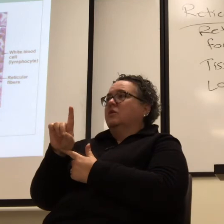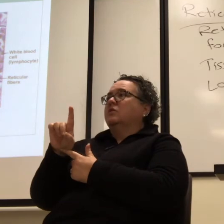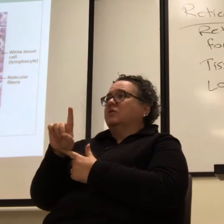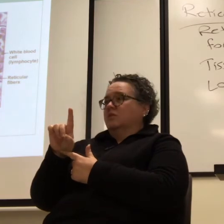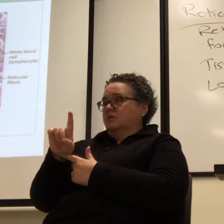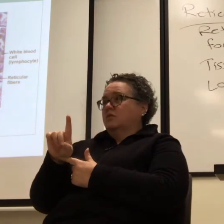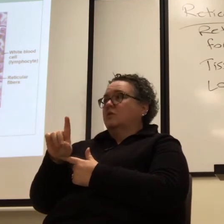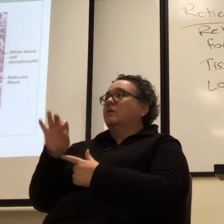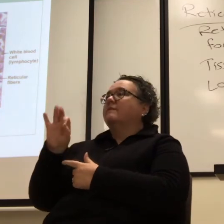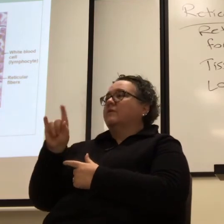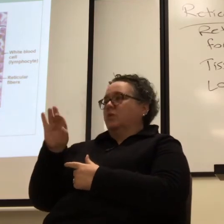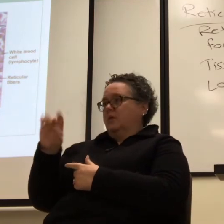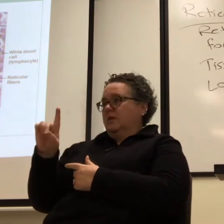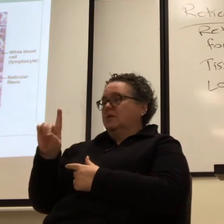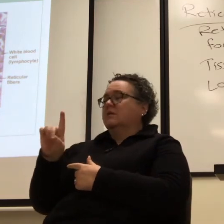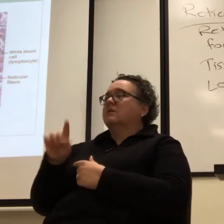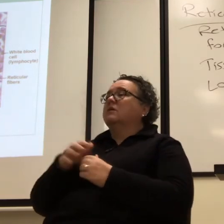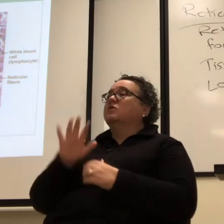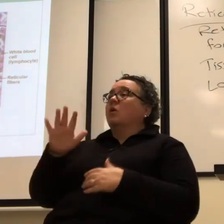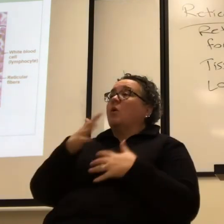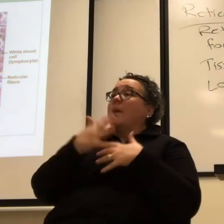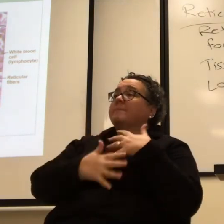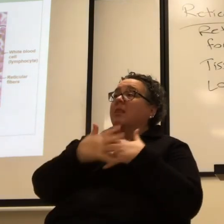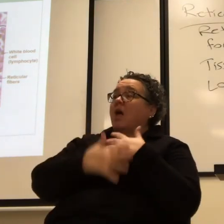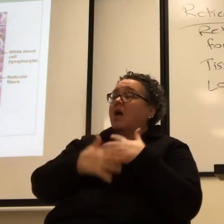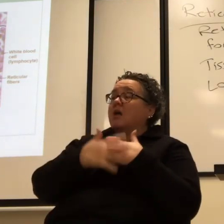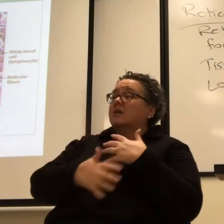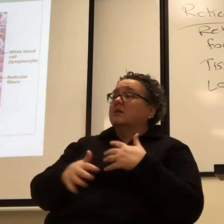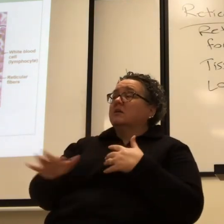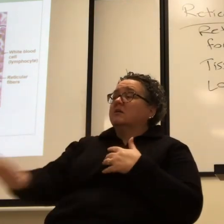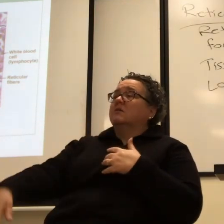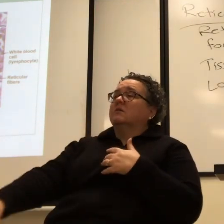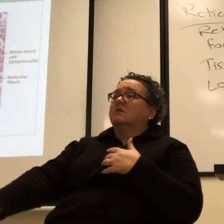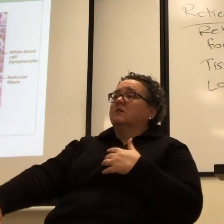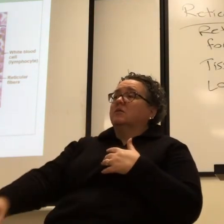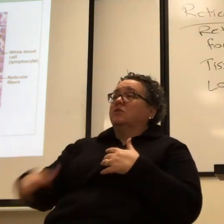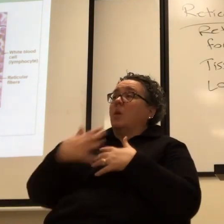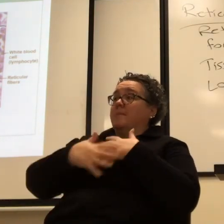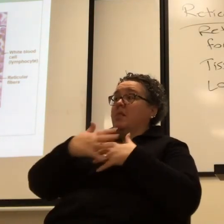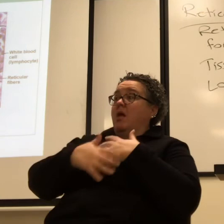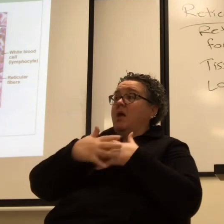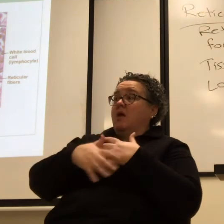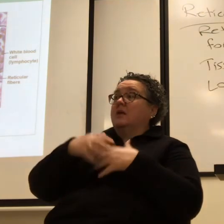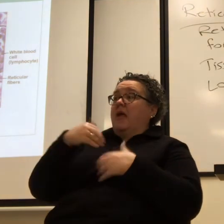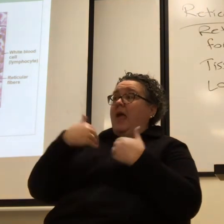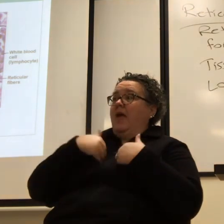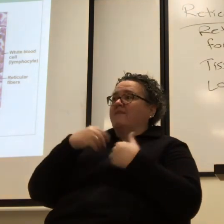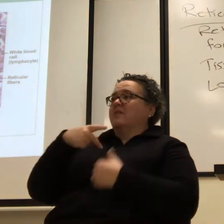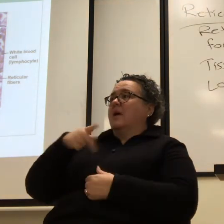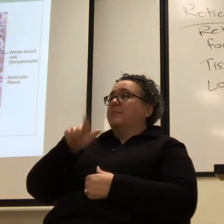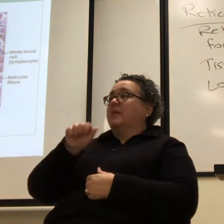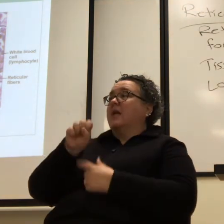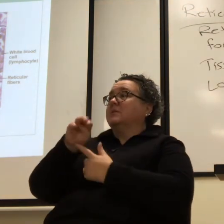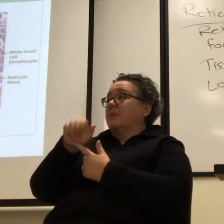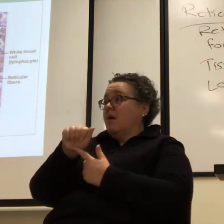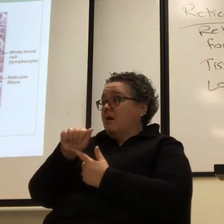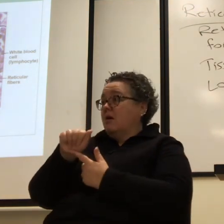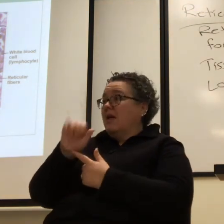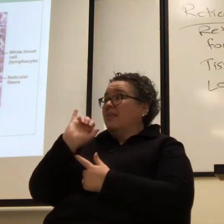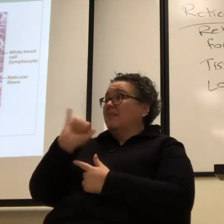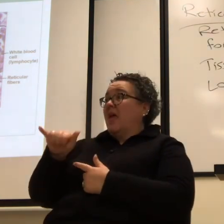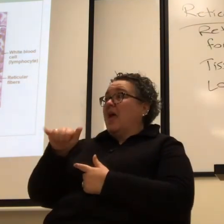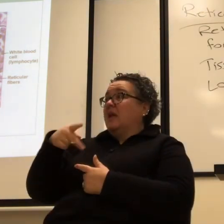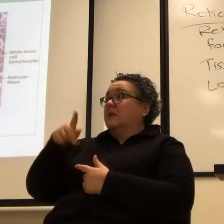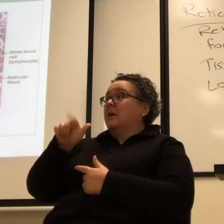get to the capillaries, some of the plasma filters out. That filtered plasma that's in the